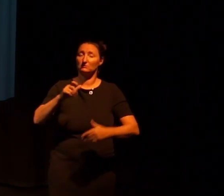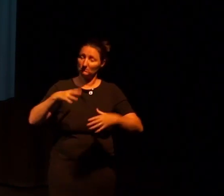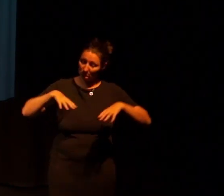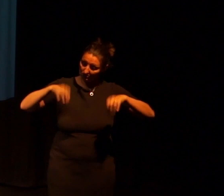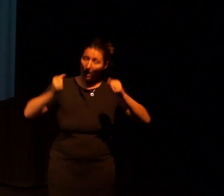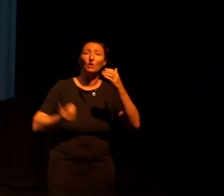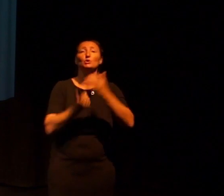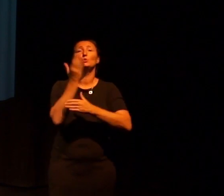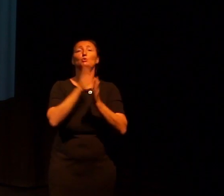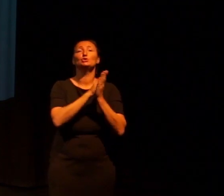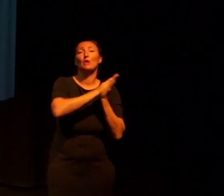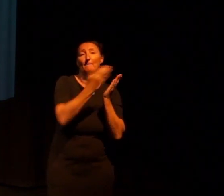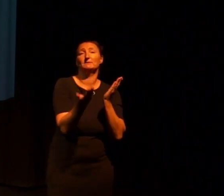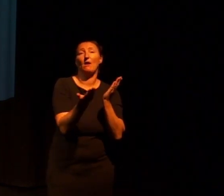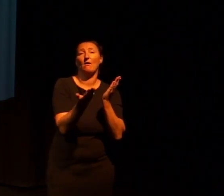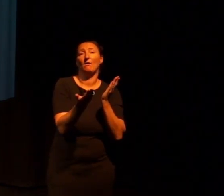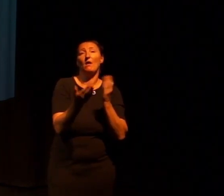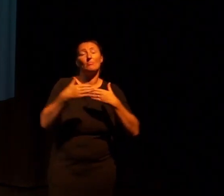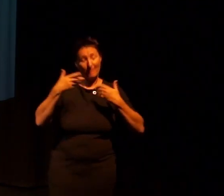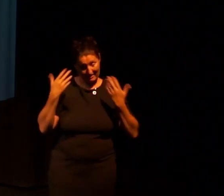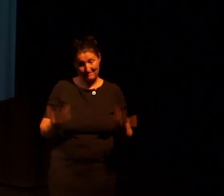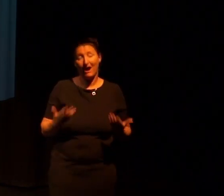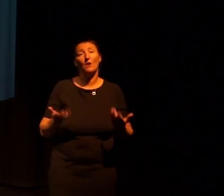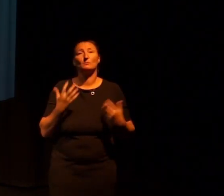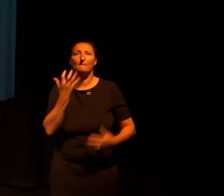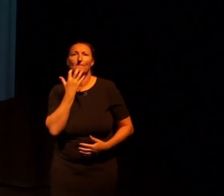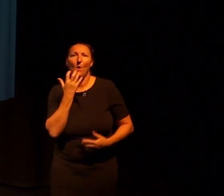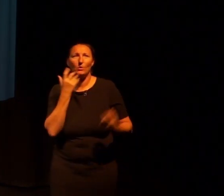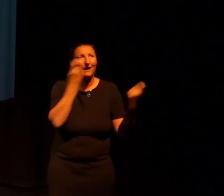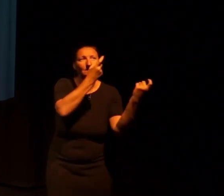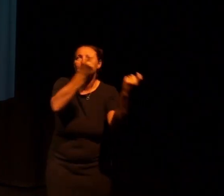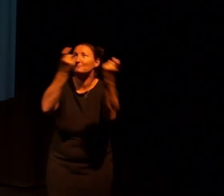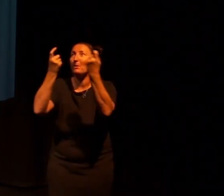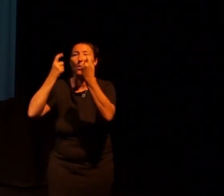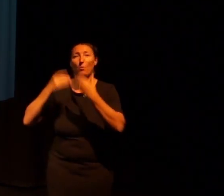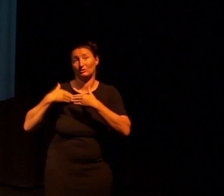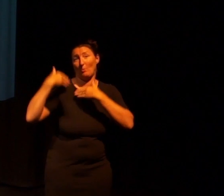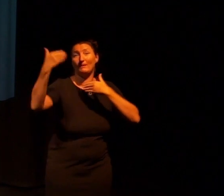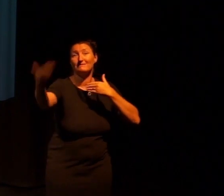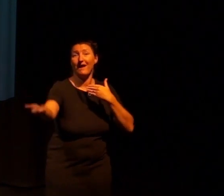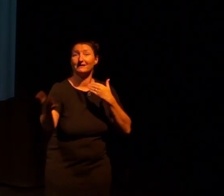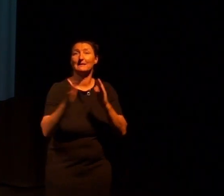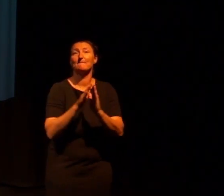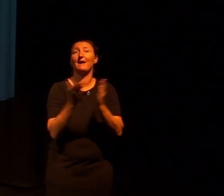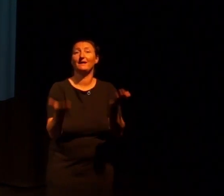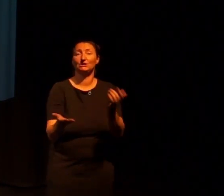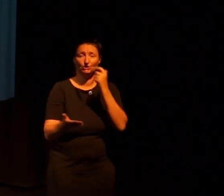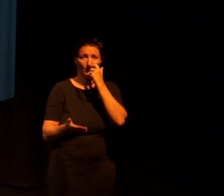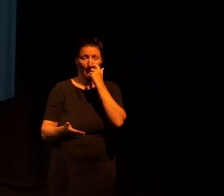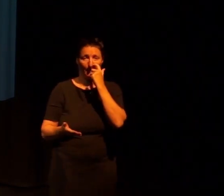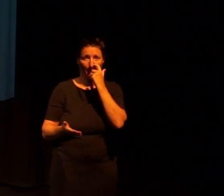chapter. It's the time to be bold and explore what lies on the next mysterious